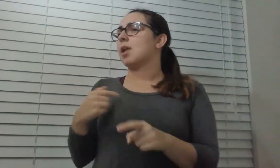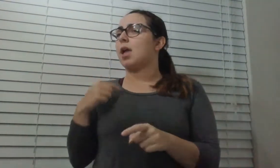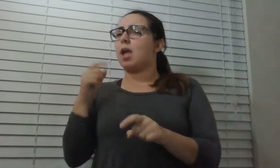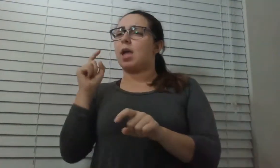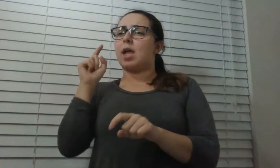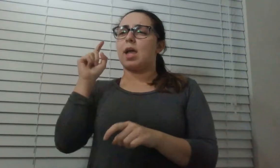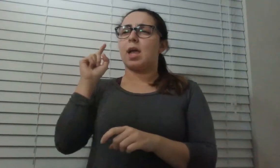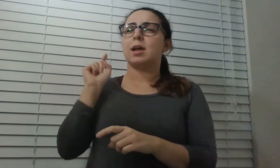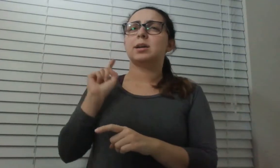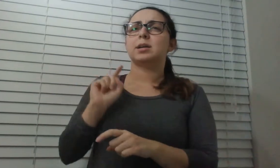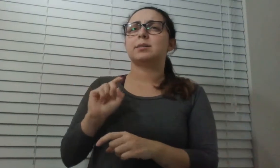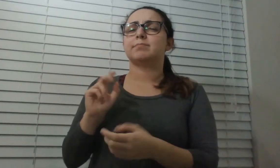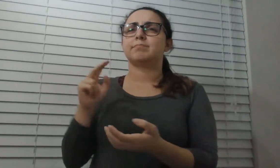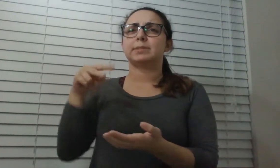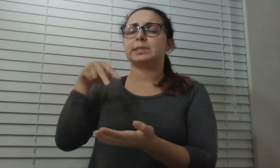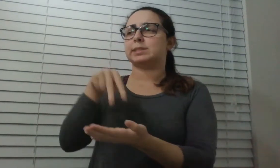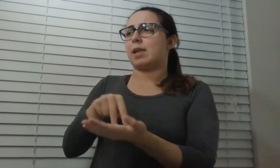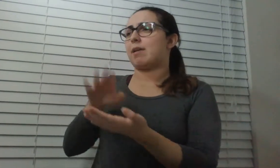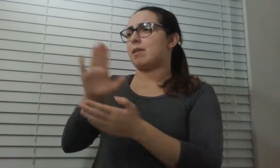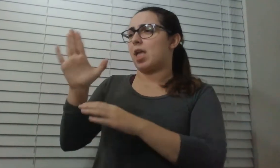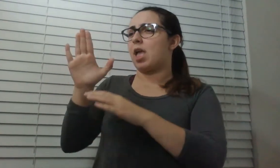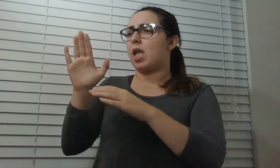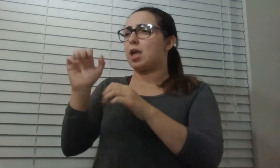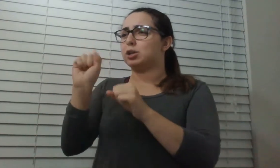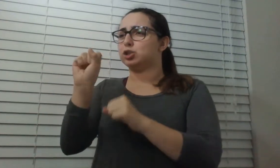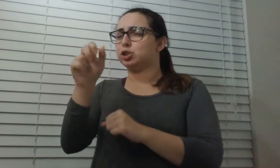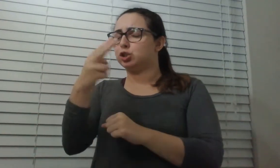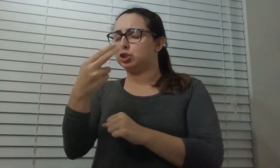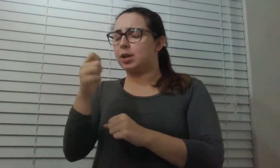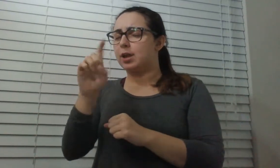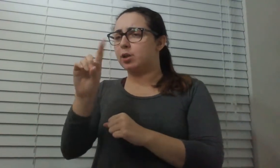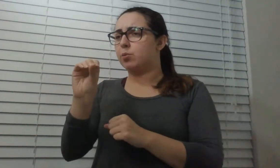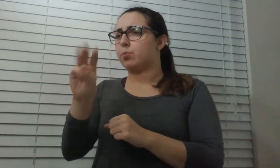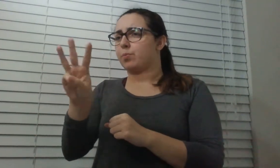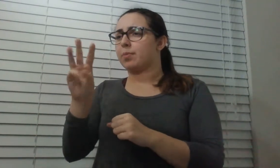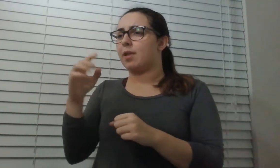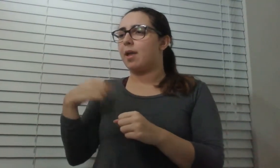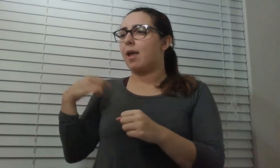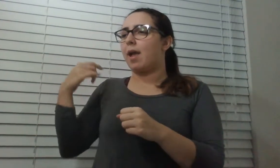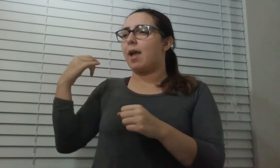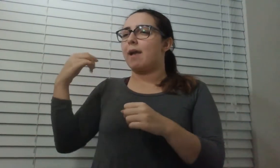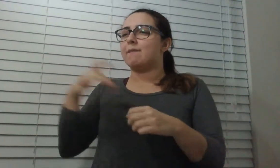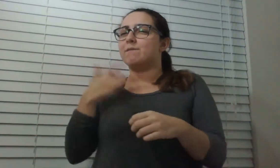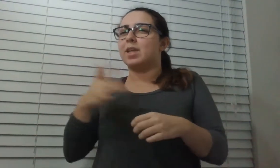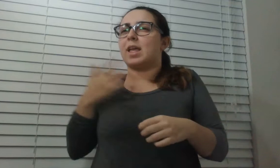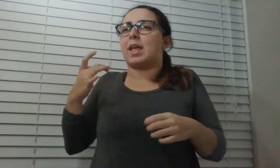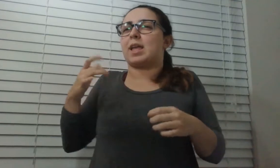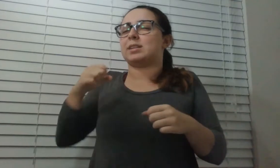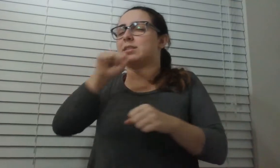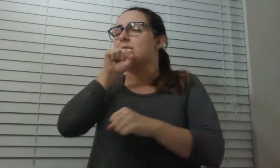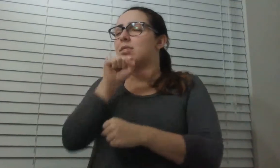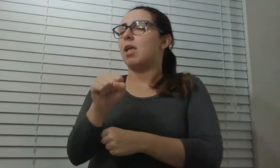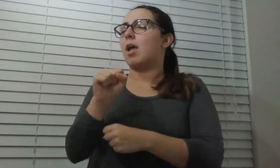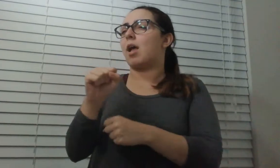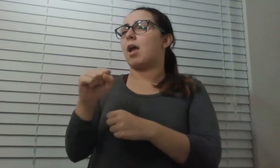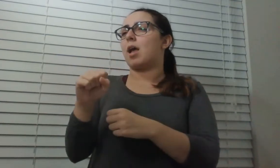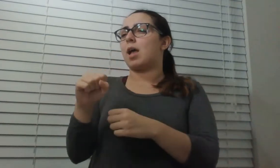shadow, so to touch an Abraham Lincoln autograph is a form of time travel, a form of love. It's all those things. And I can do that without